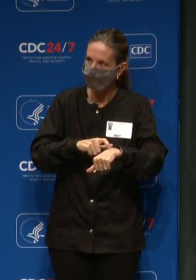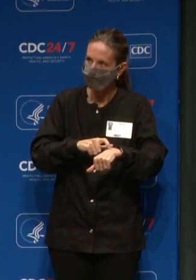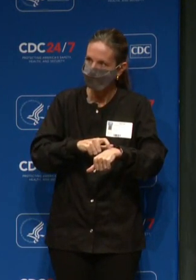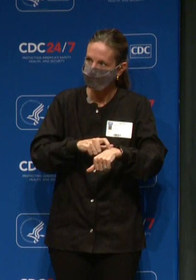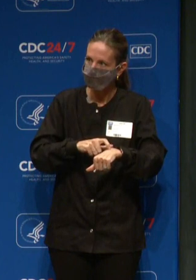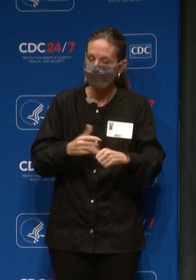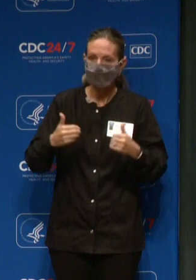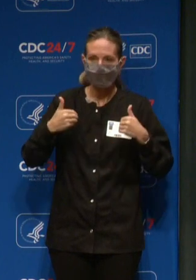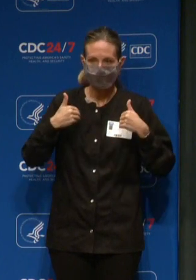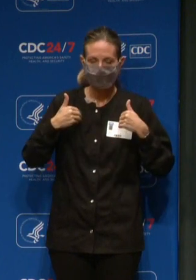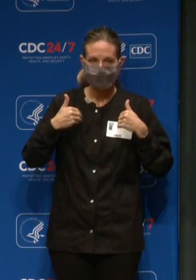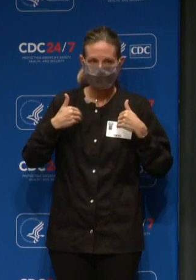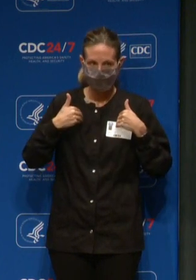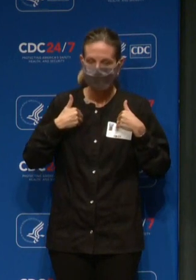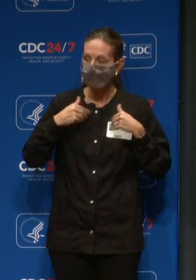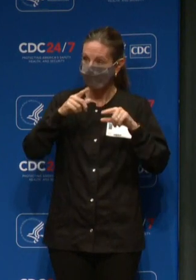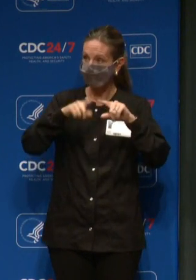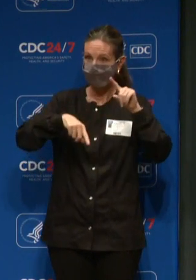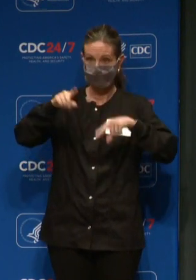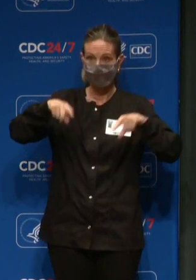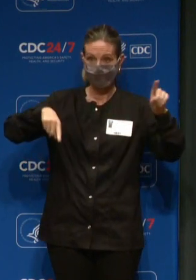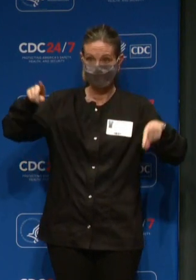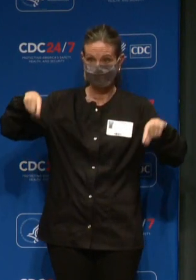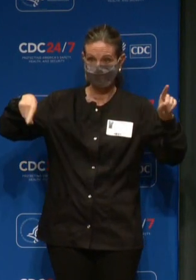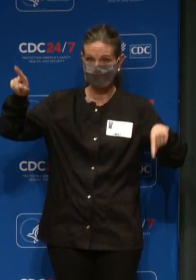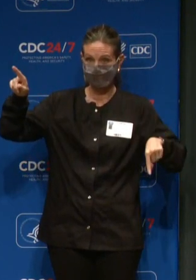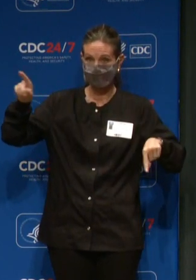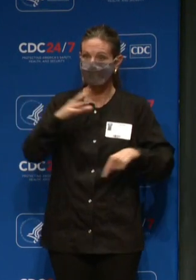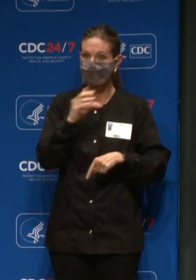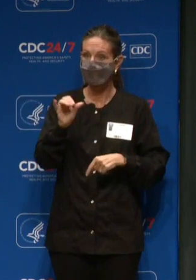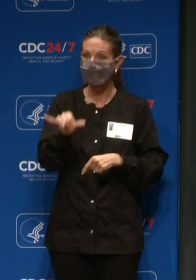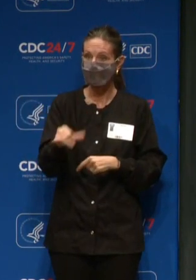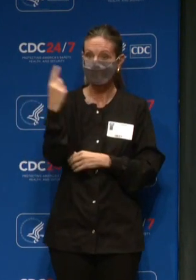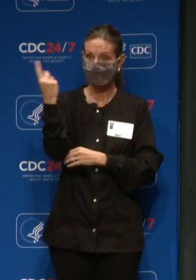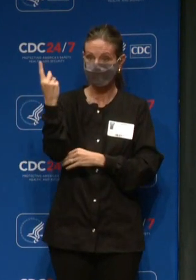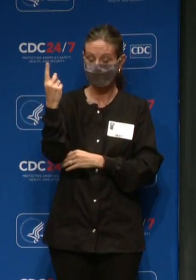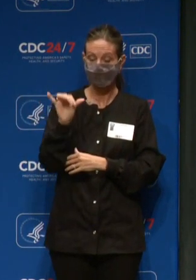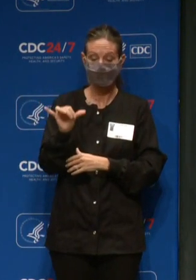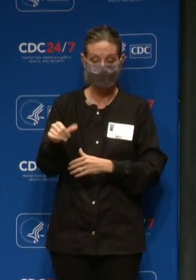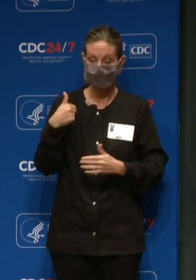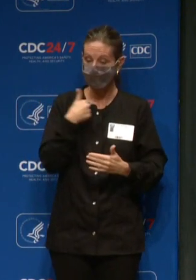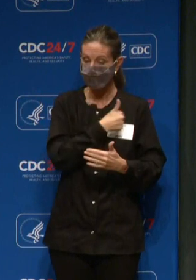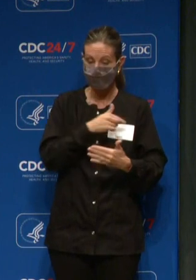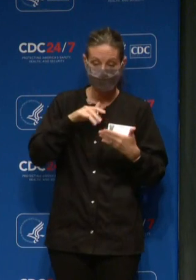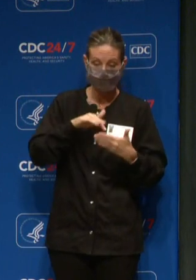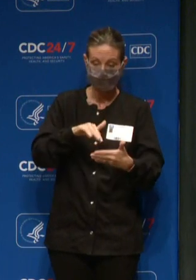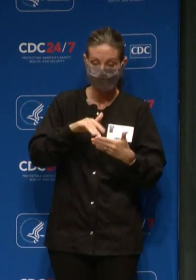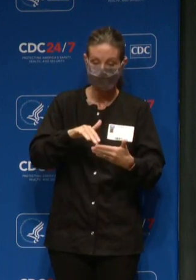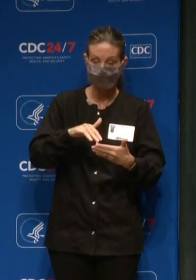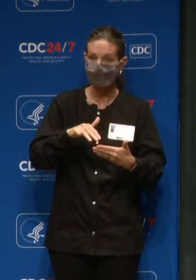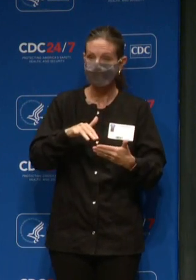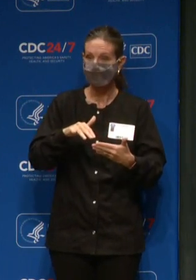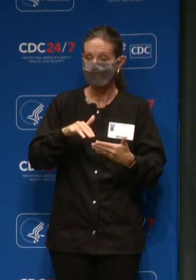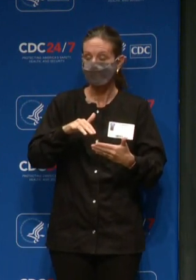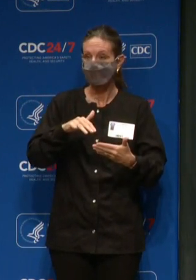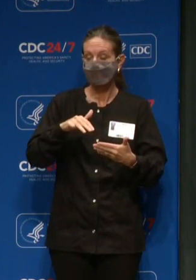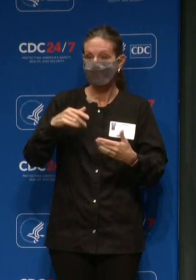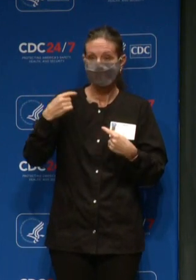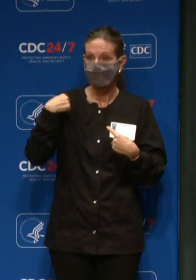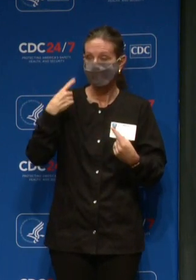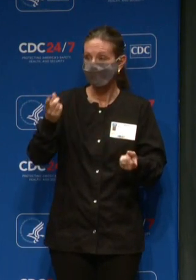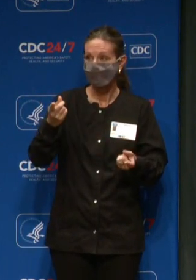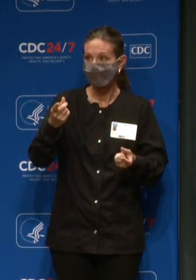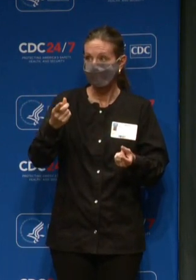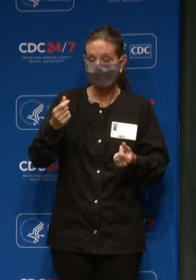seasonal variation also. And this is something that we've looked at for years in terms of the number of excess deaths that are caused during